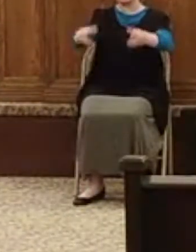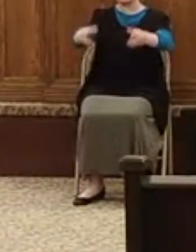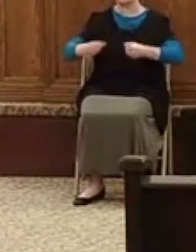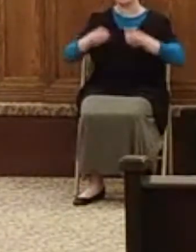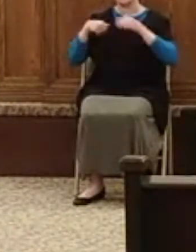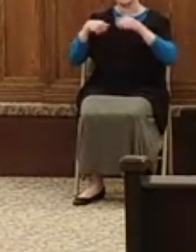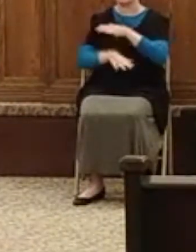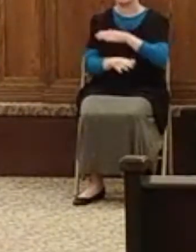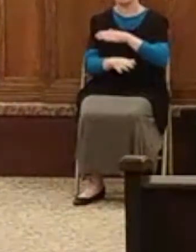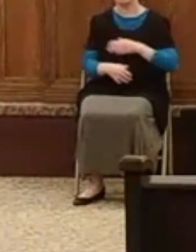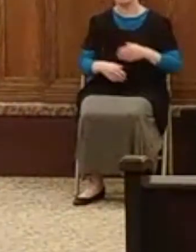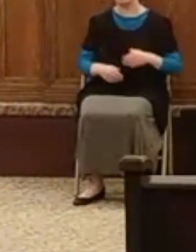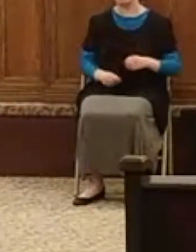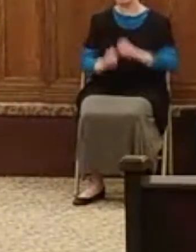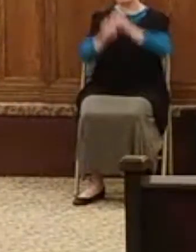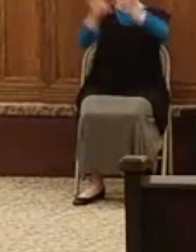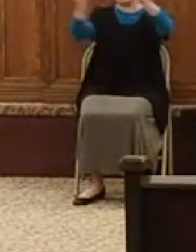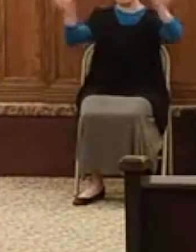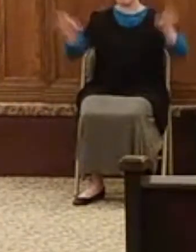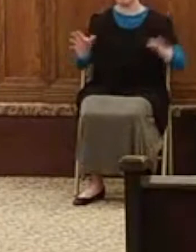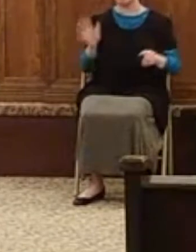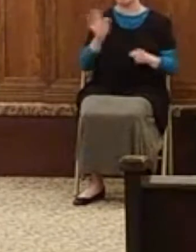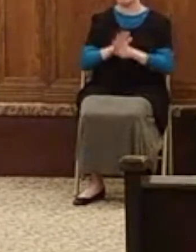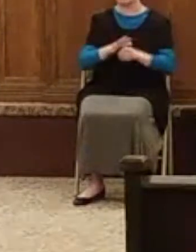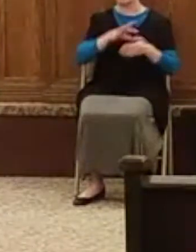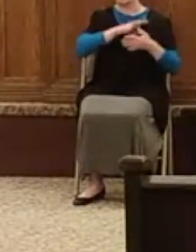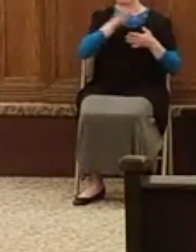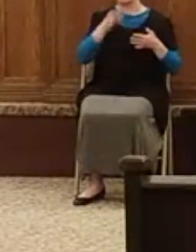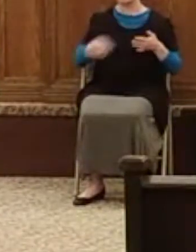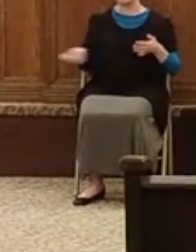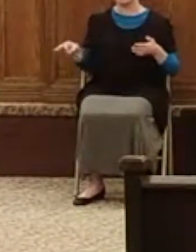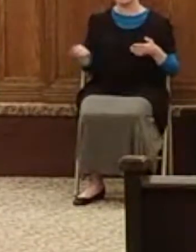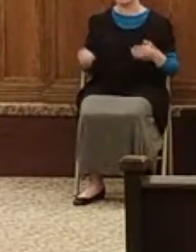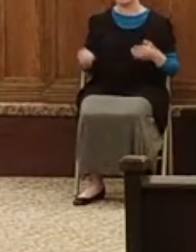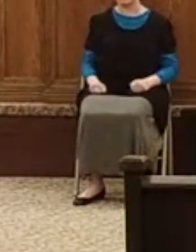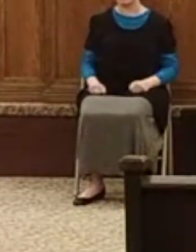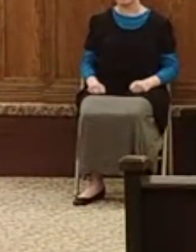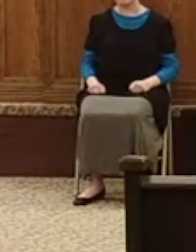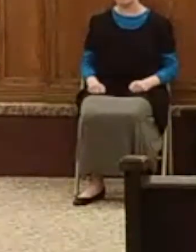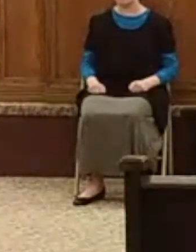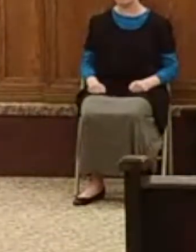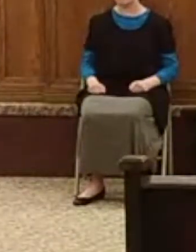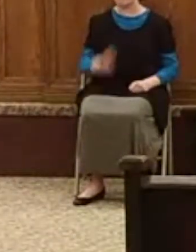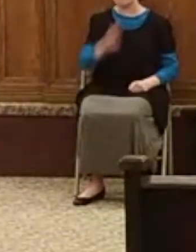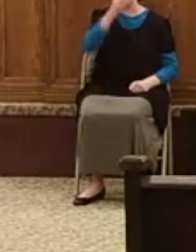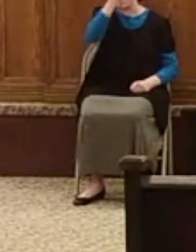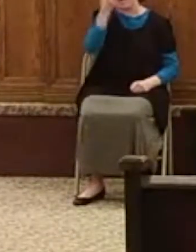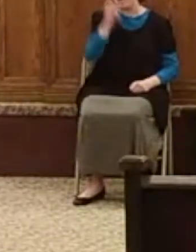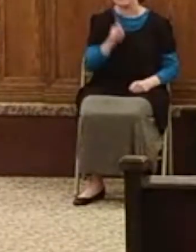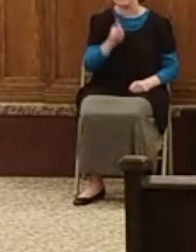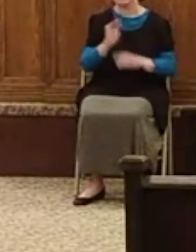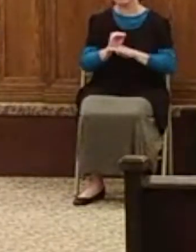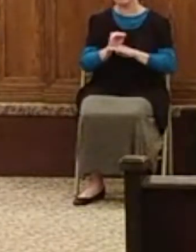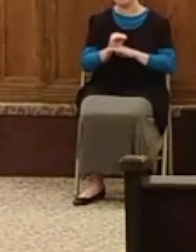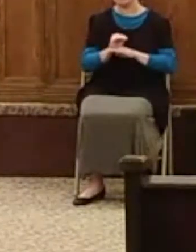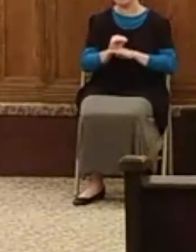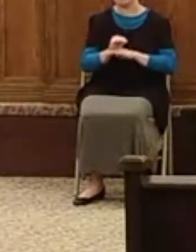Jesus took us in. Yes, and then a little light from heaven filled our soul. I ask you